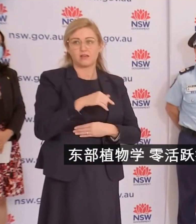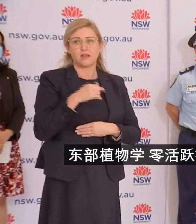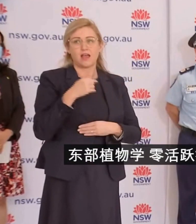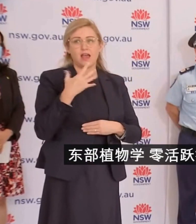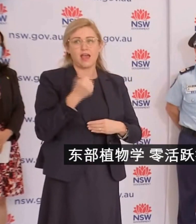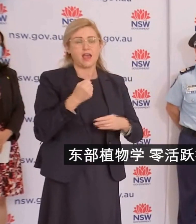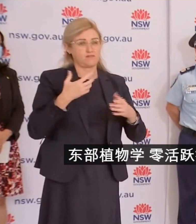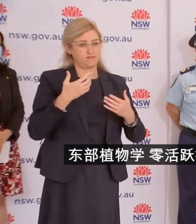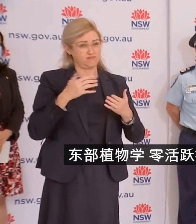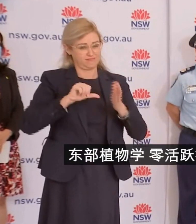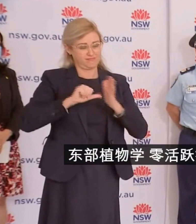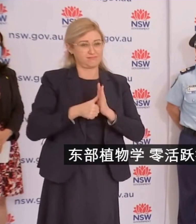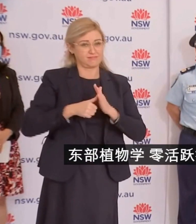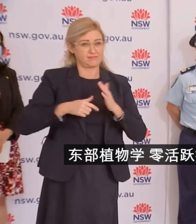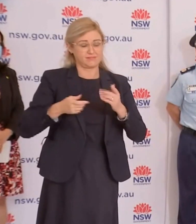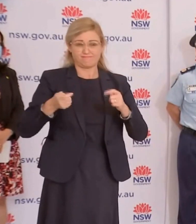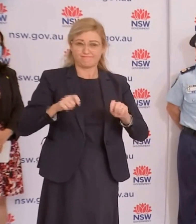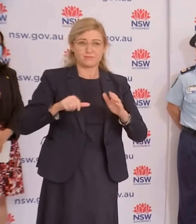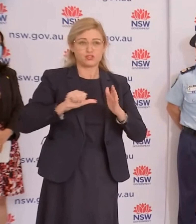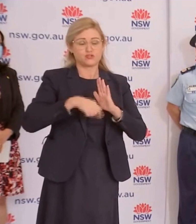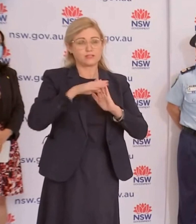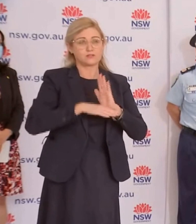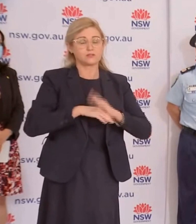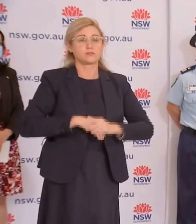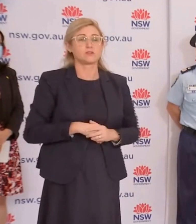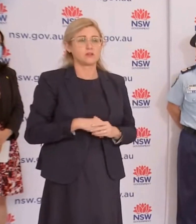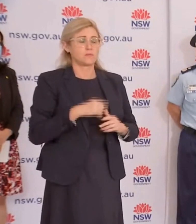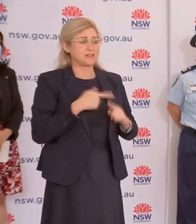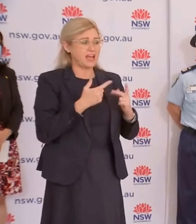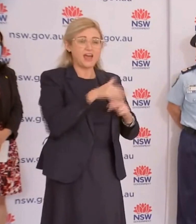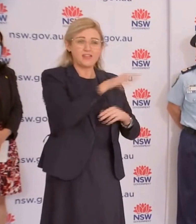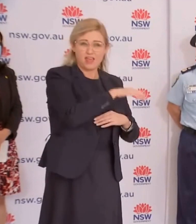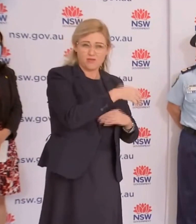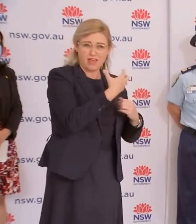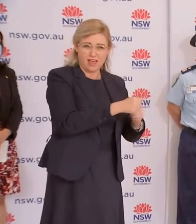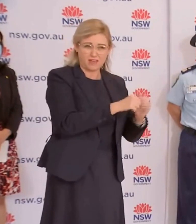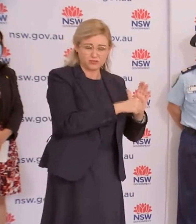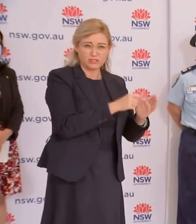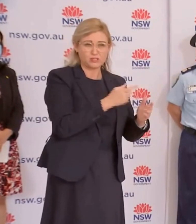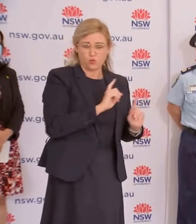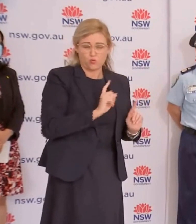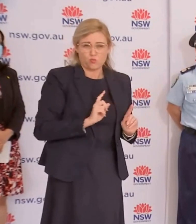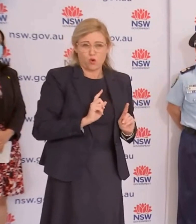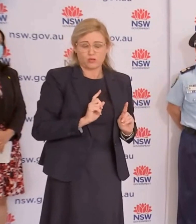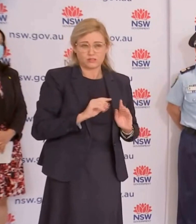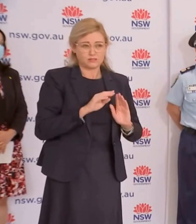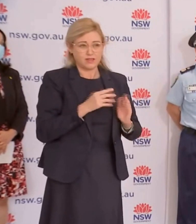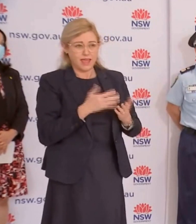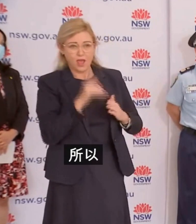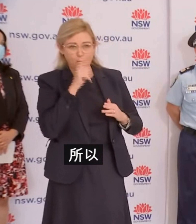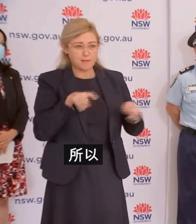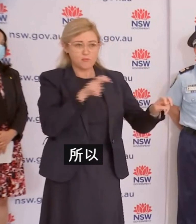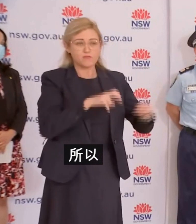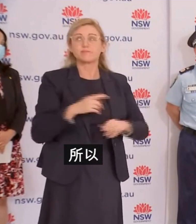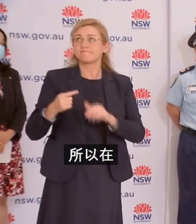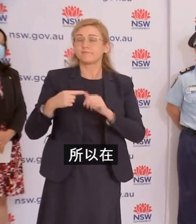active cases. Yeah. The health team consults their health professionals and also community leaders in relation to what people's movements are, where the